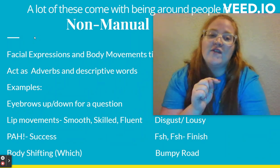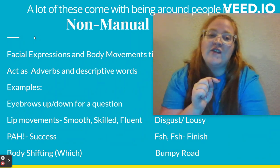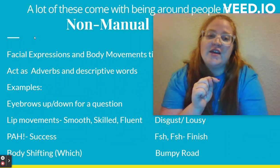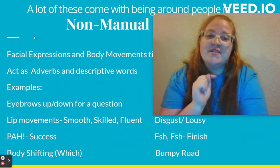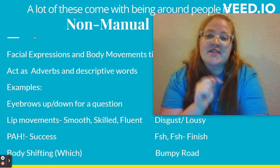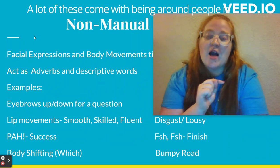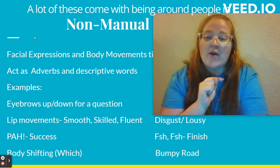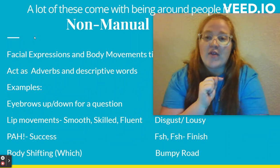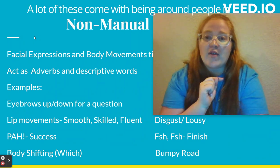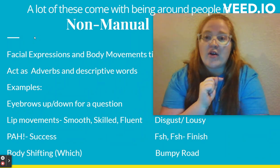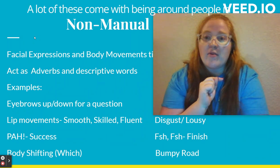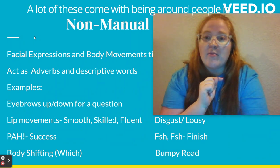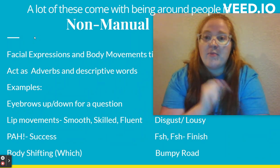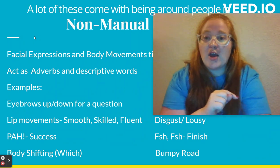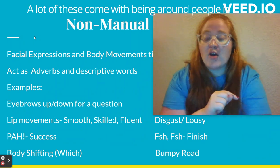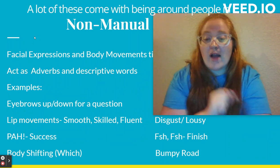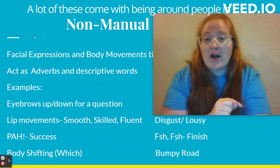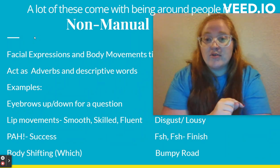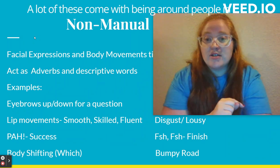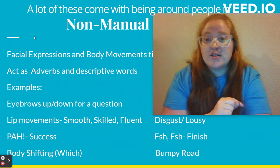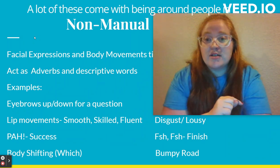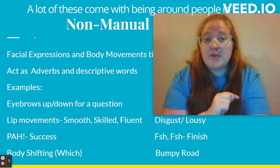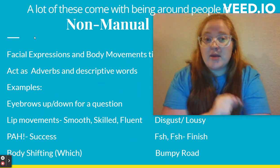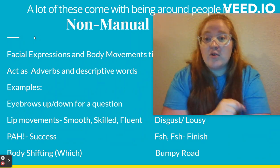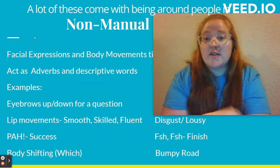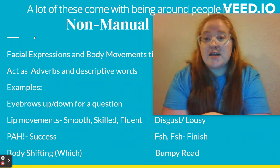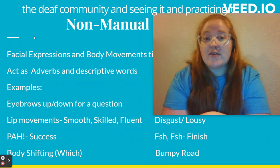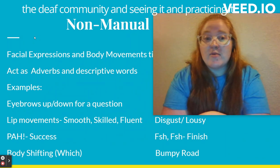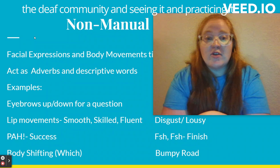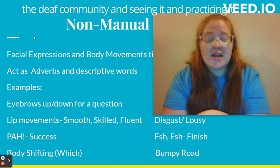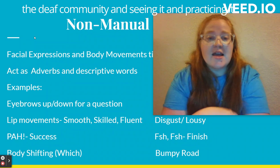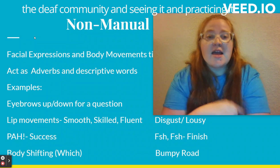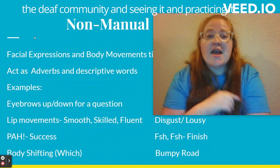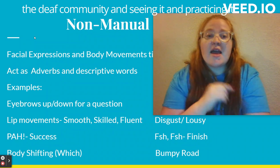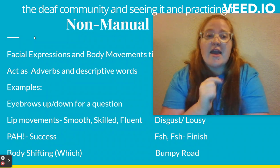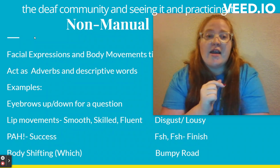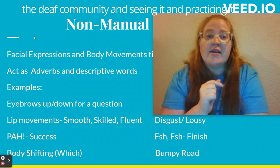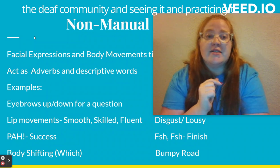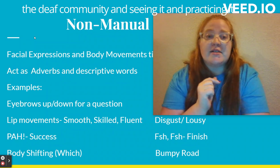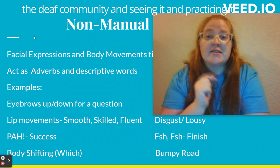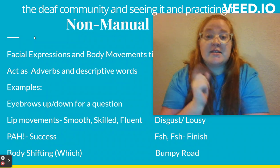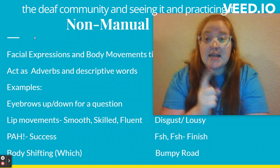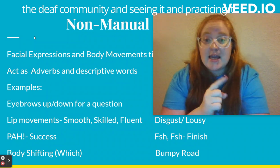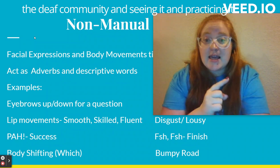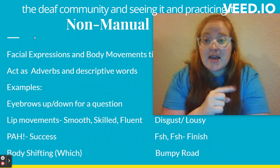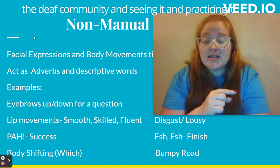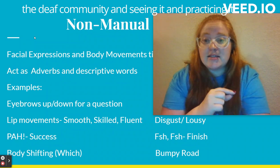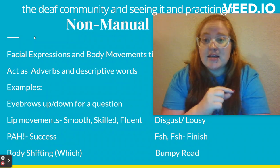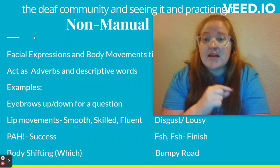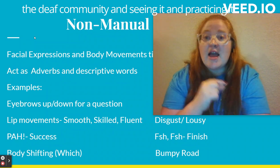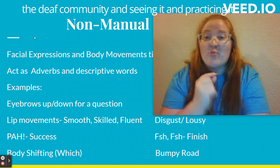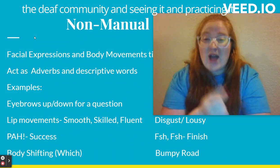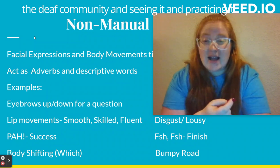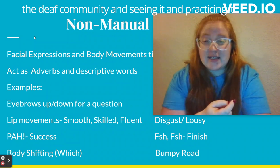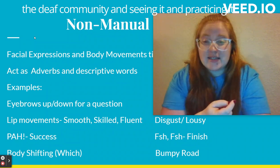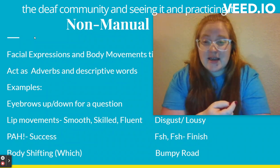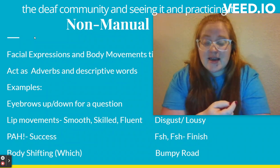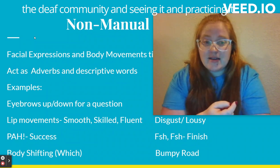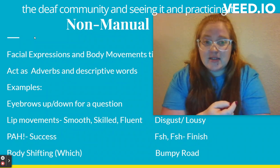lot of these come with being around people in the deaf community and seeing it